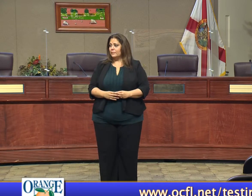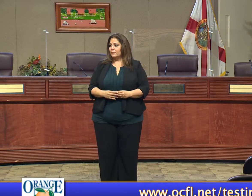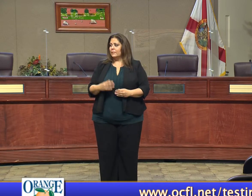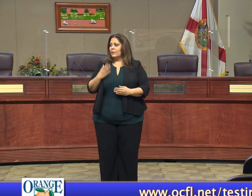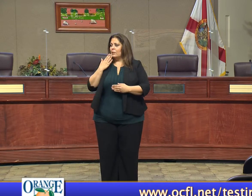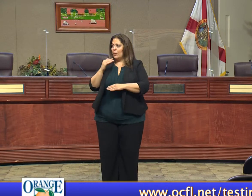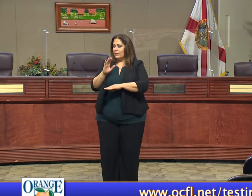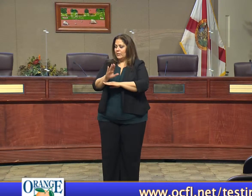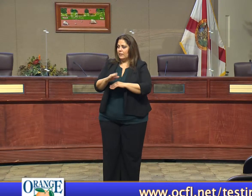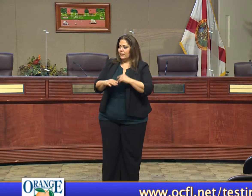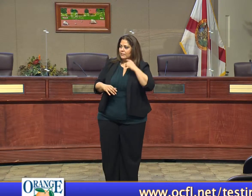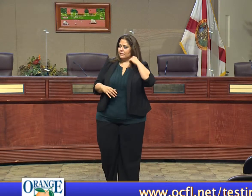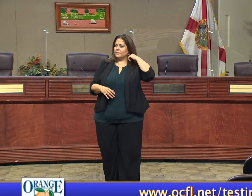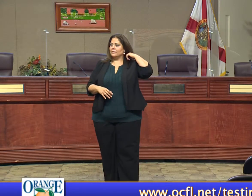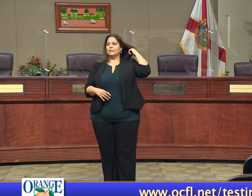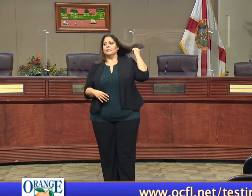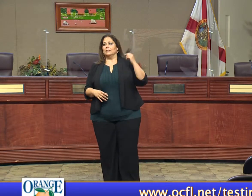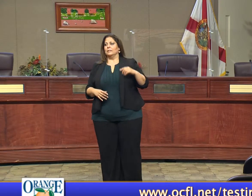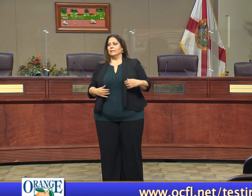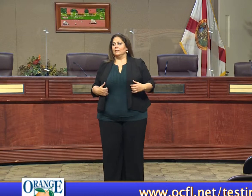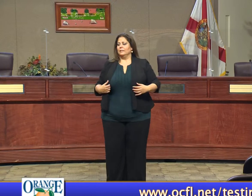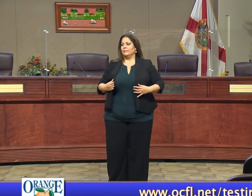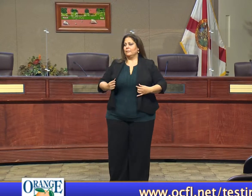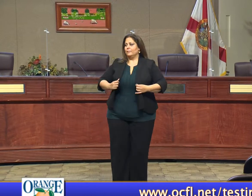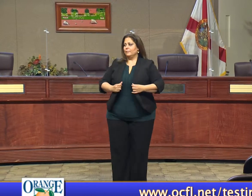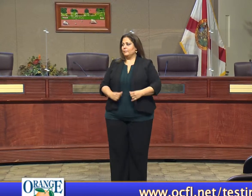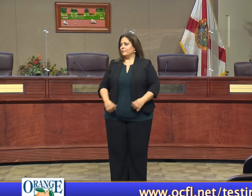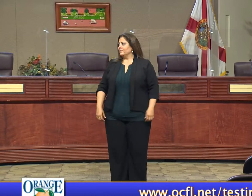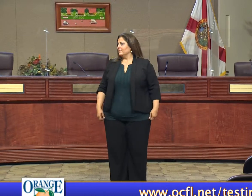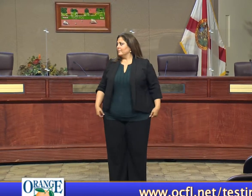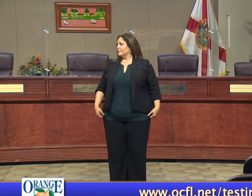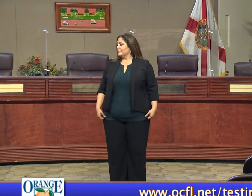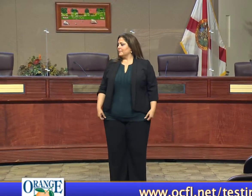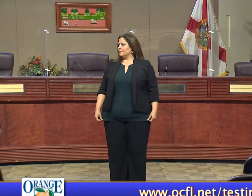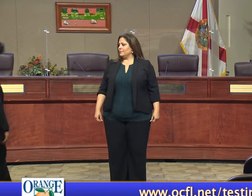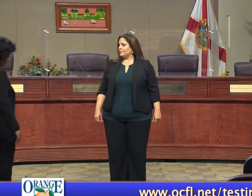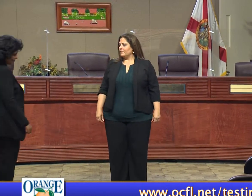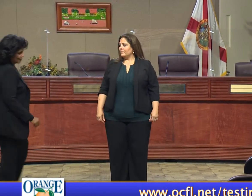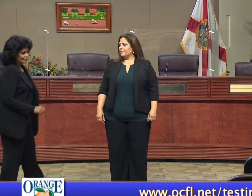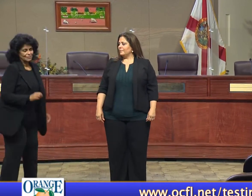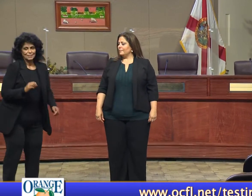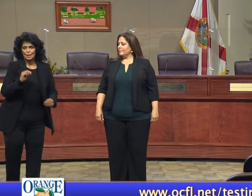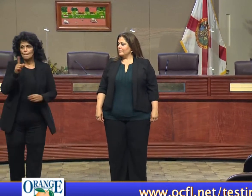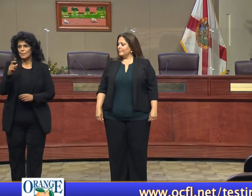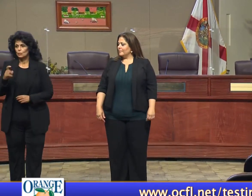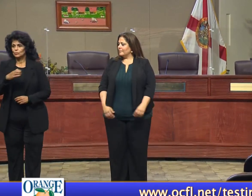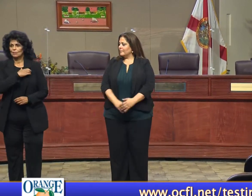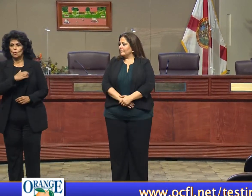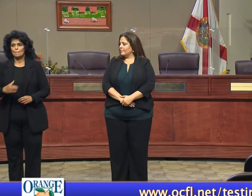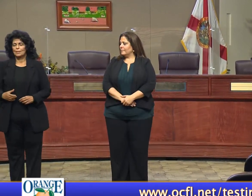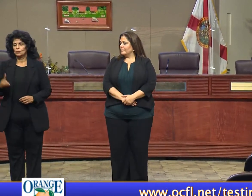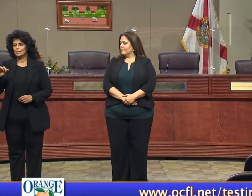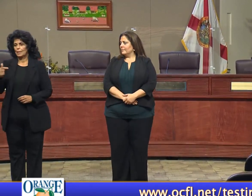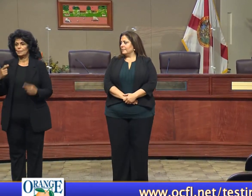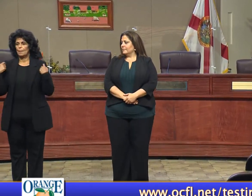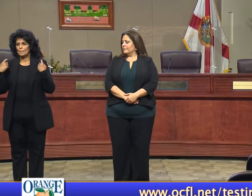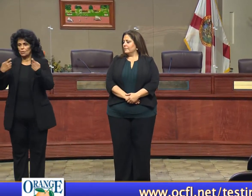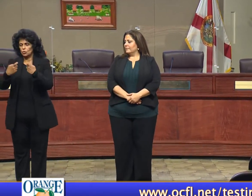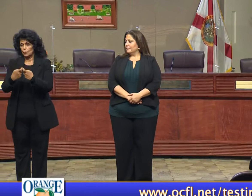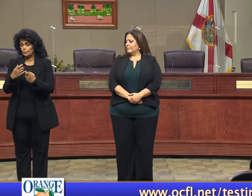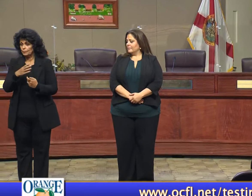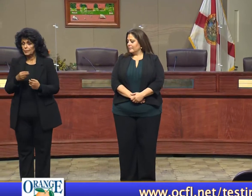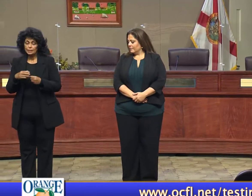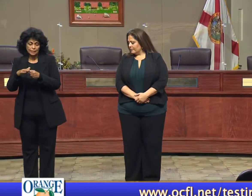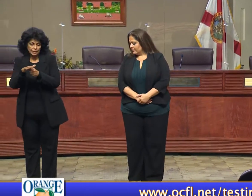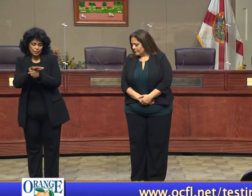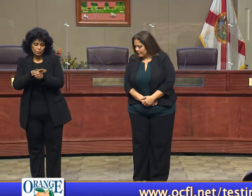tardes. Mi pregunta es en español para el alcalde Mayor Demings. ¿Está considerando el condado, está